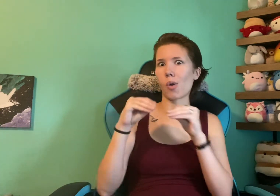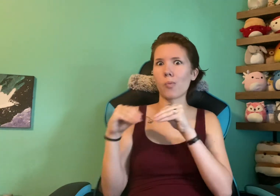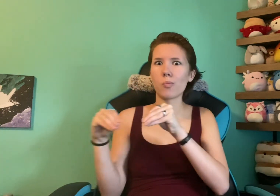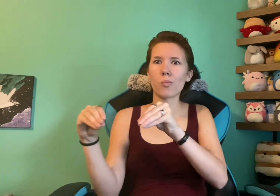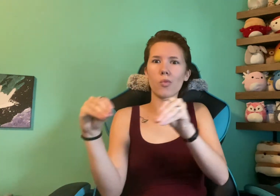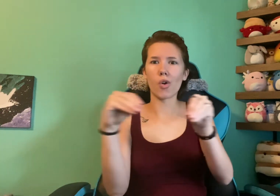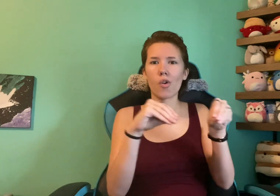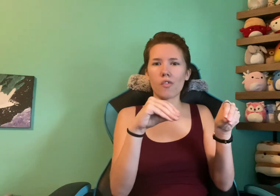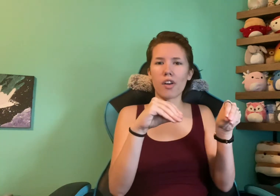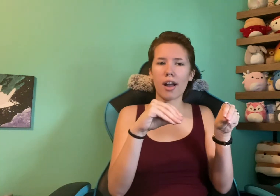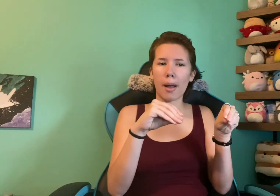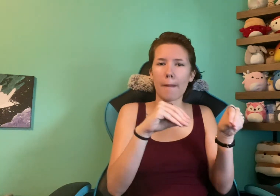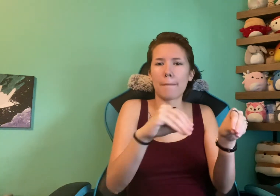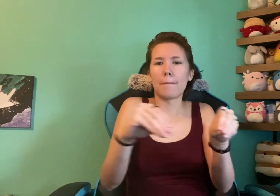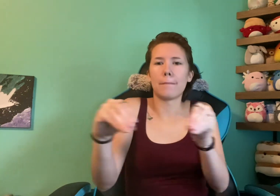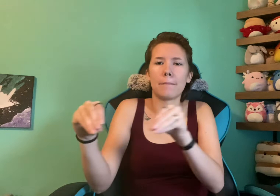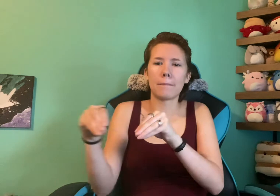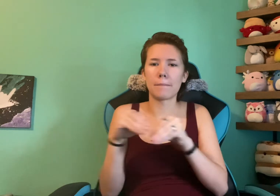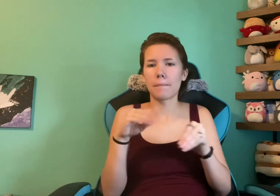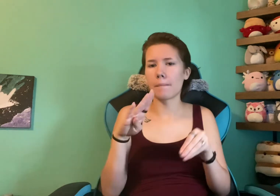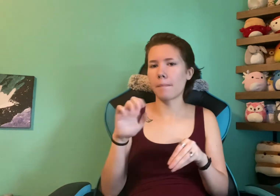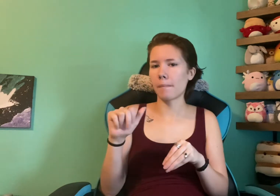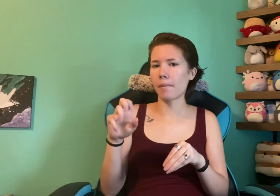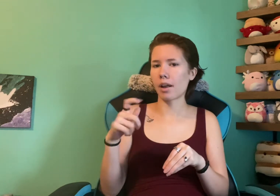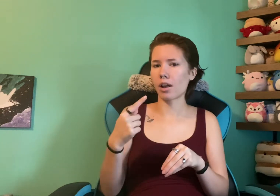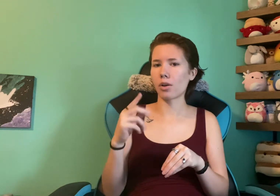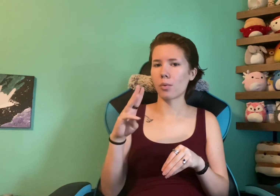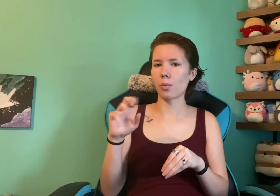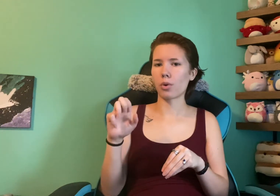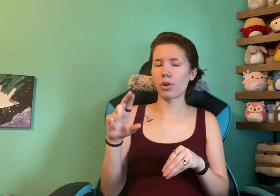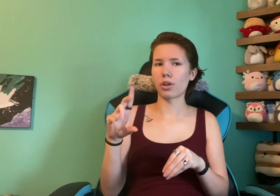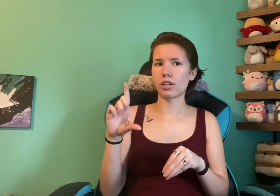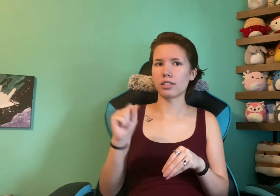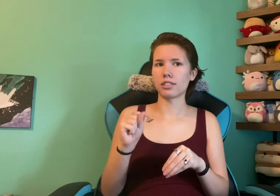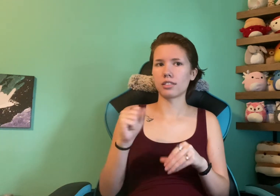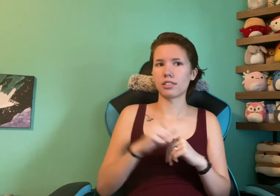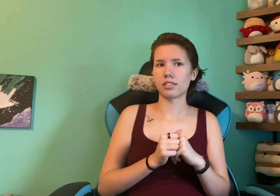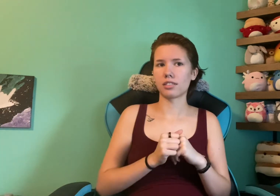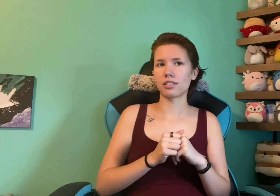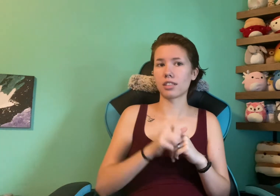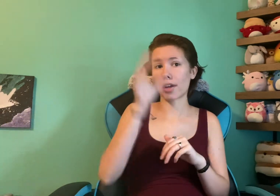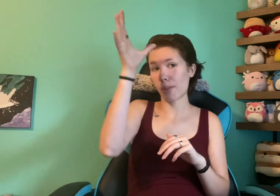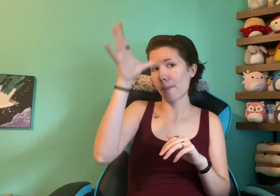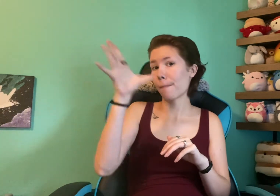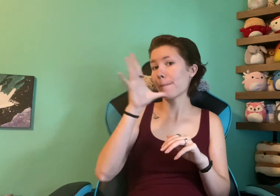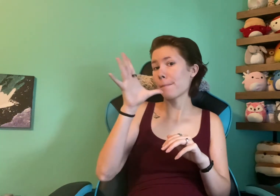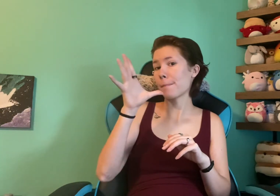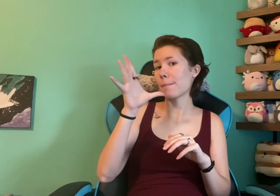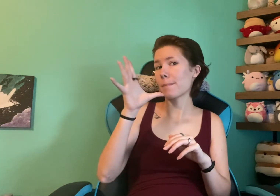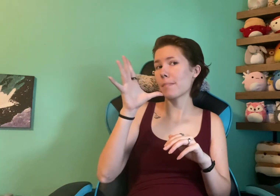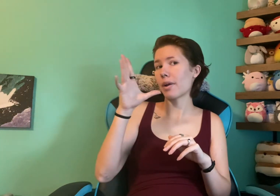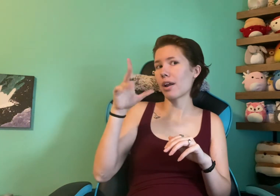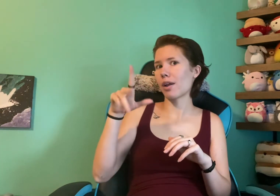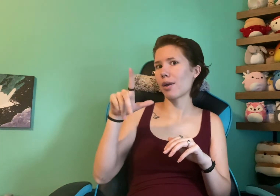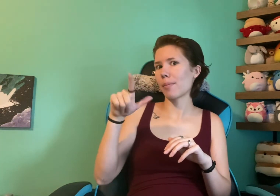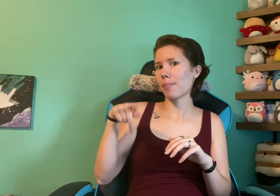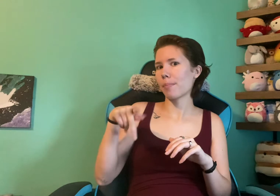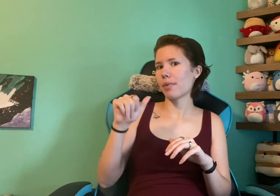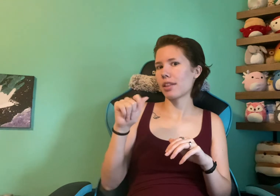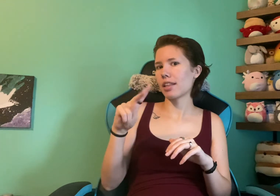we call its parent planet, in this case Neptune, the wrong way, okay? Every other